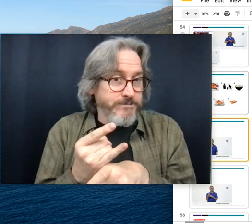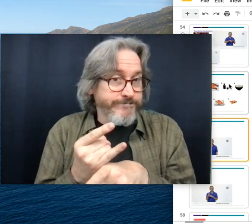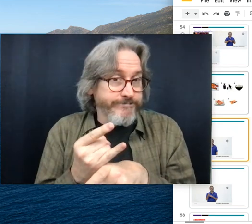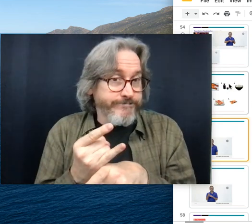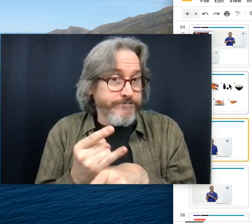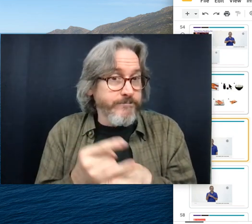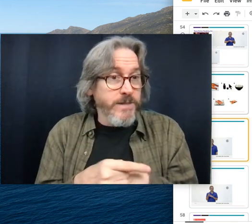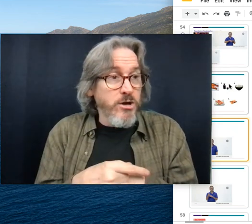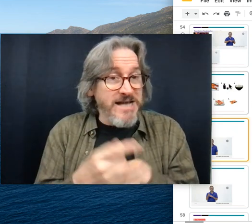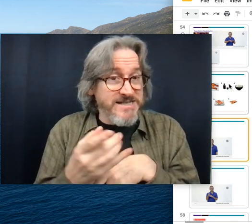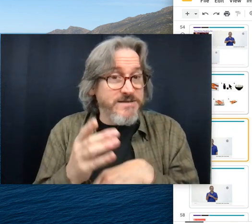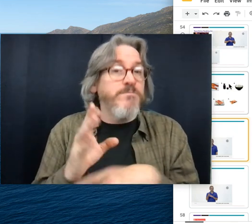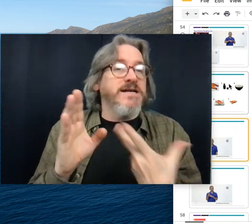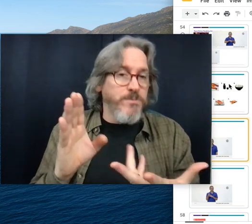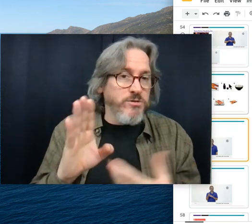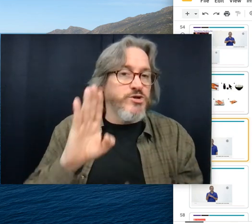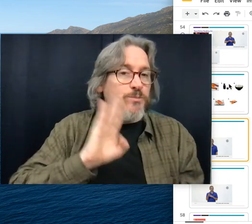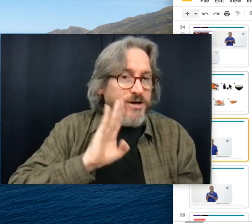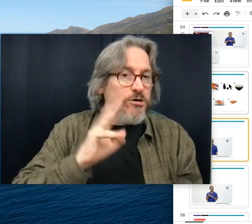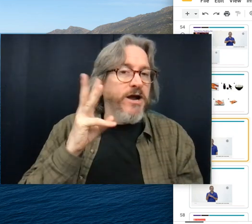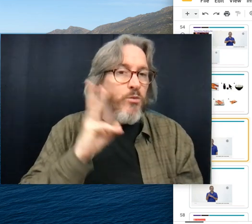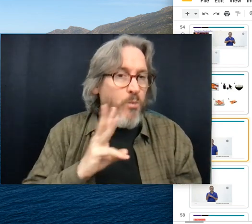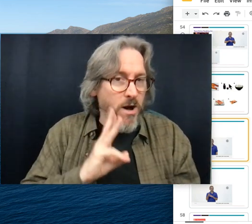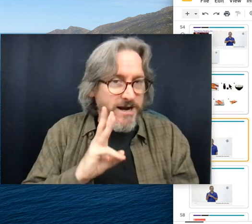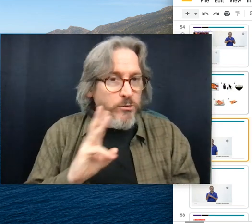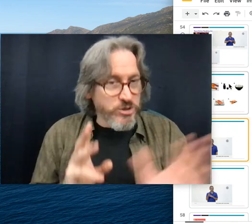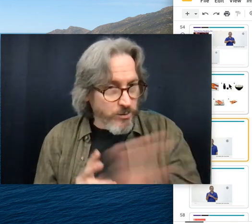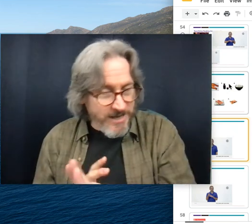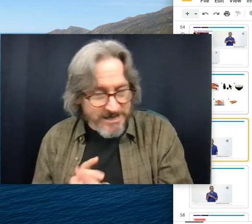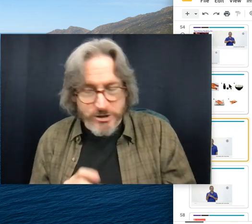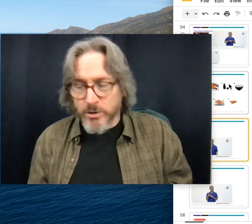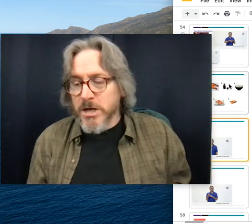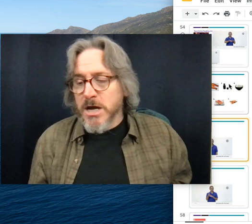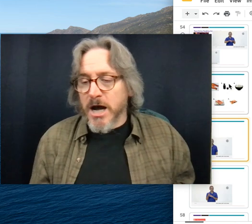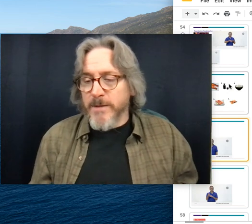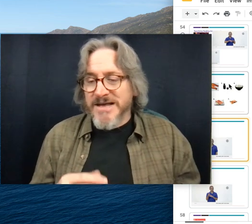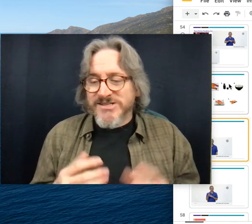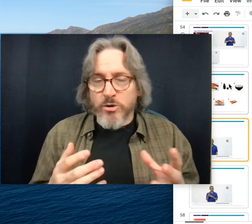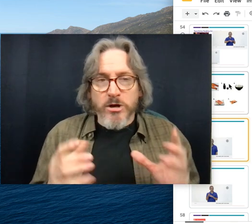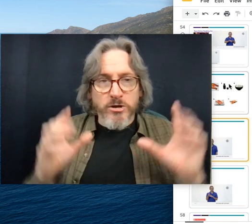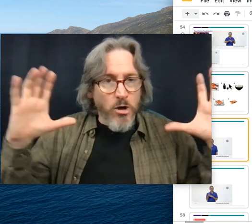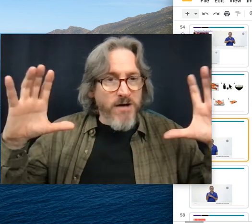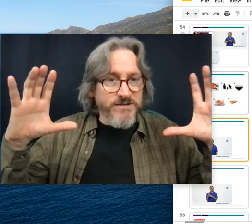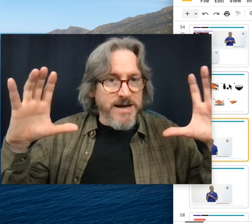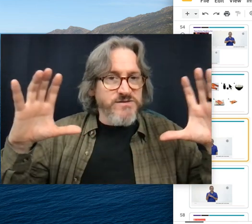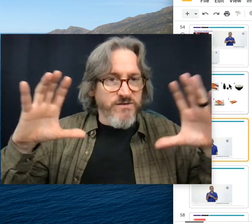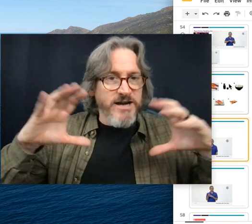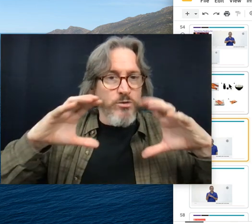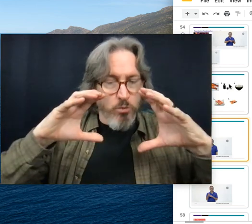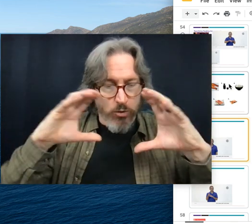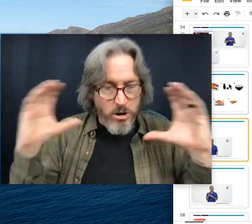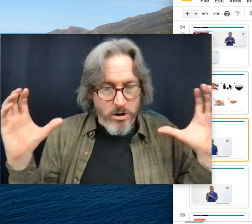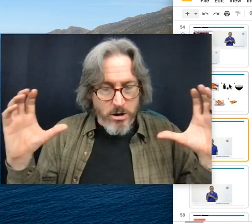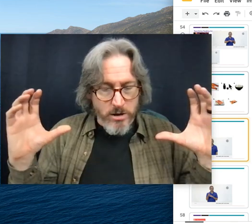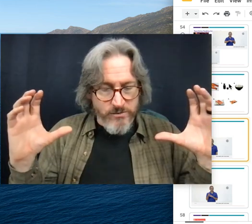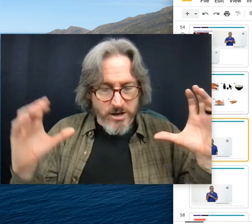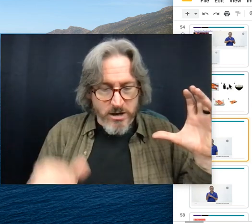whiskey, as opposed to beer and wine, which we'll get to. So you'll oftentimes find